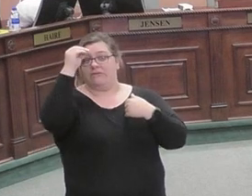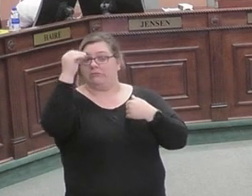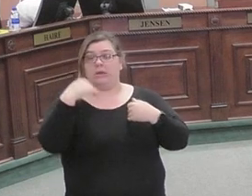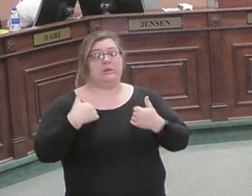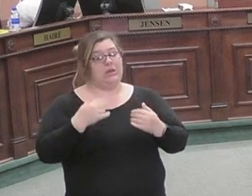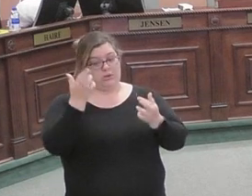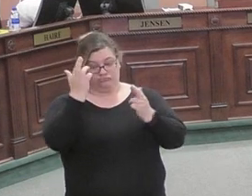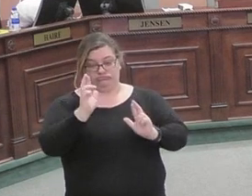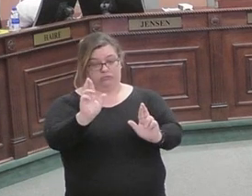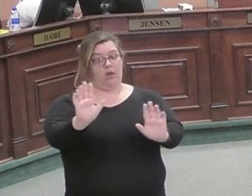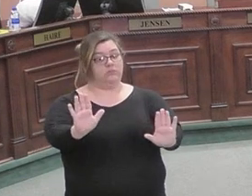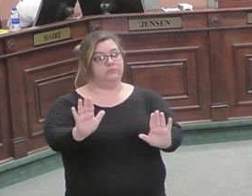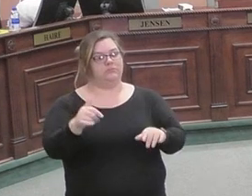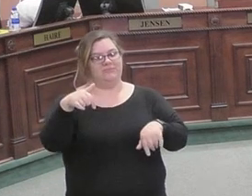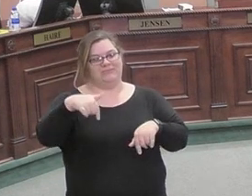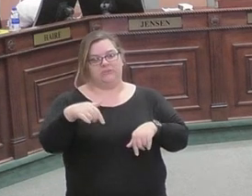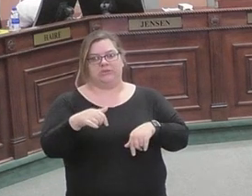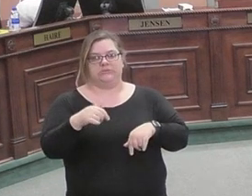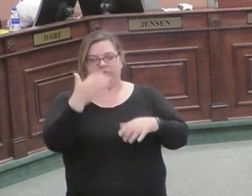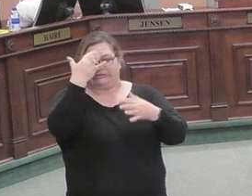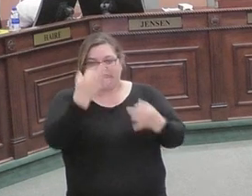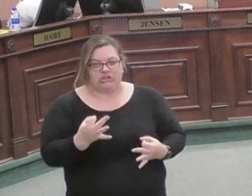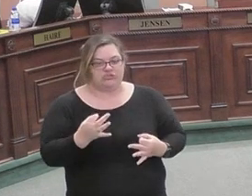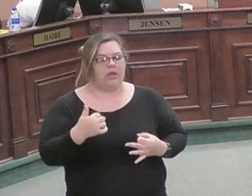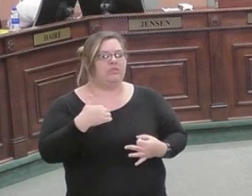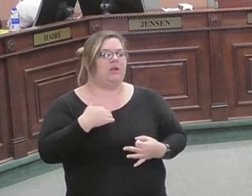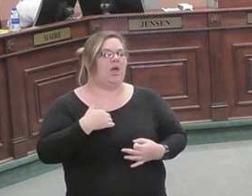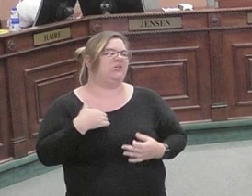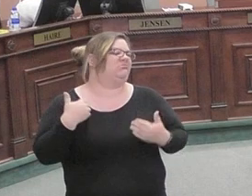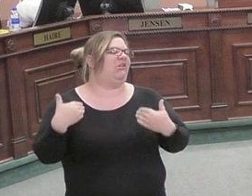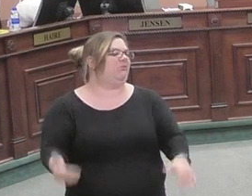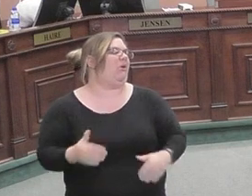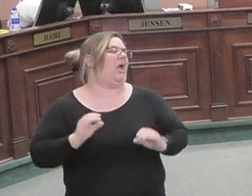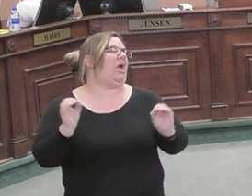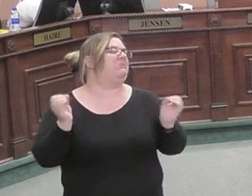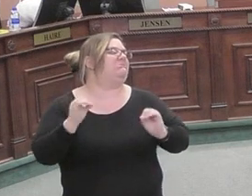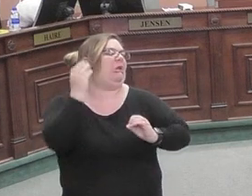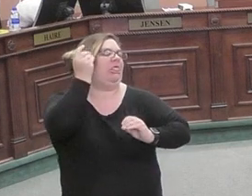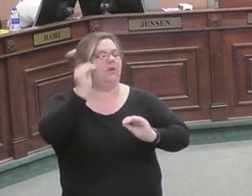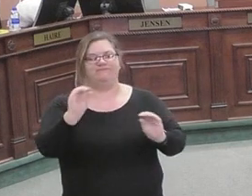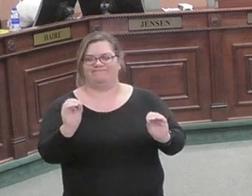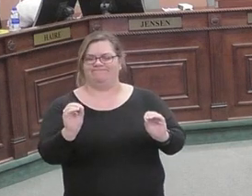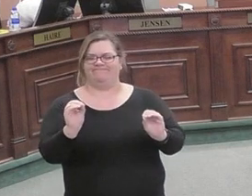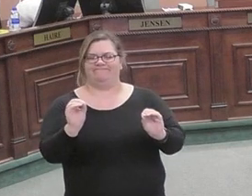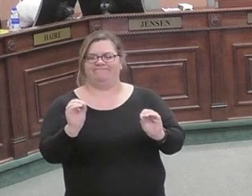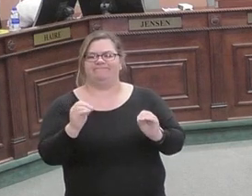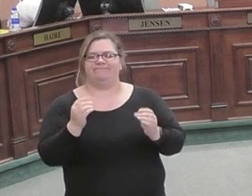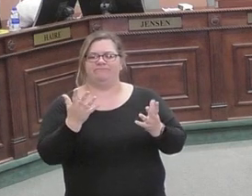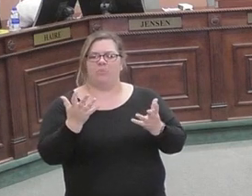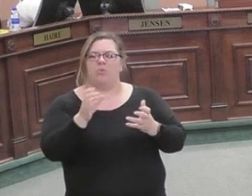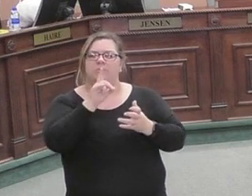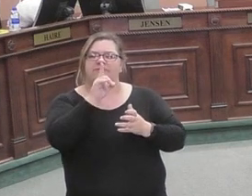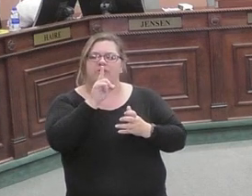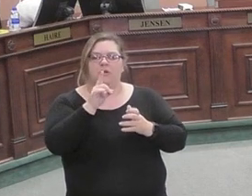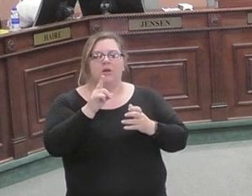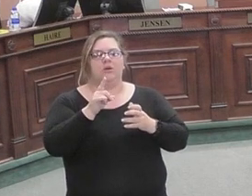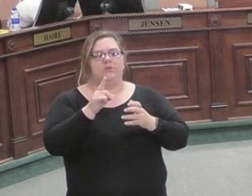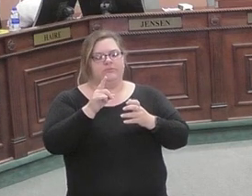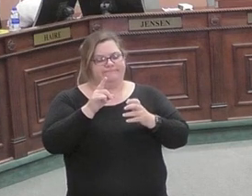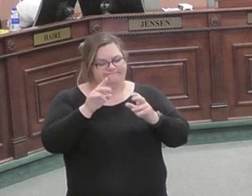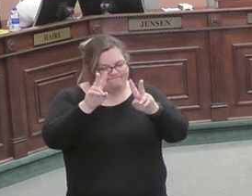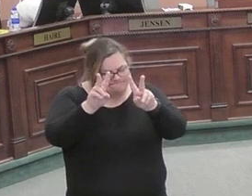it, but this was not a decision that I made, you know, lightly, that I took lightly. And I wanted to be very prudent in making that